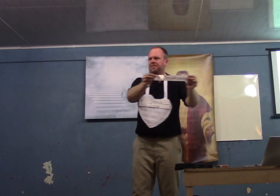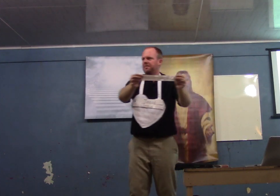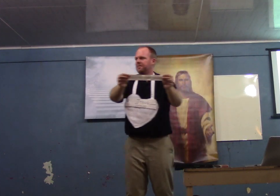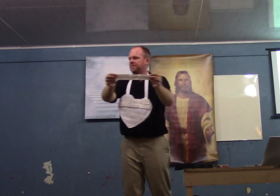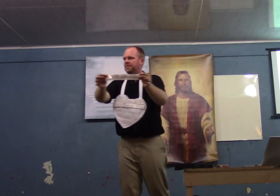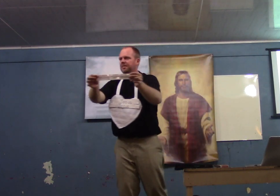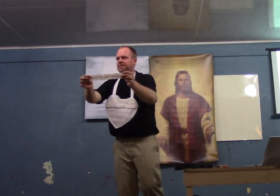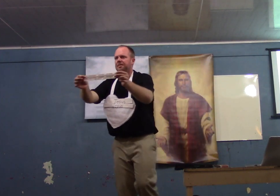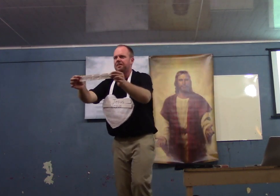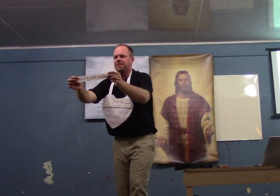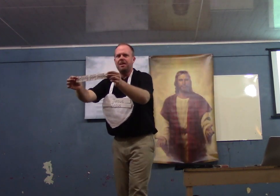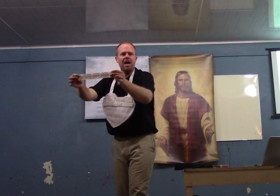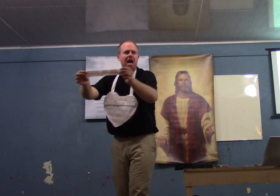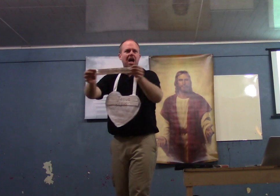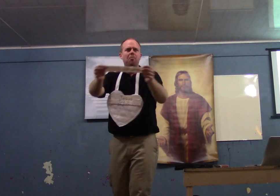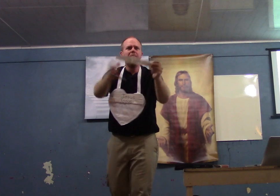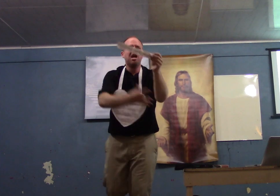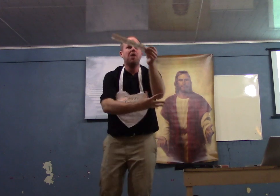Helping the poor people.